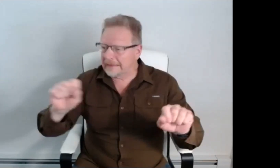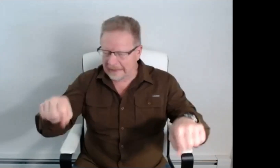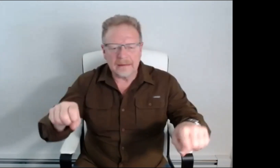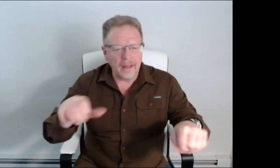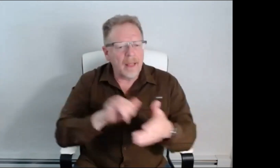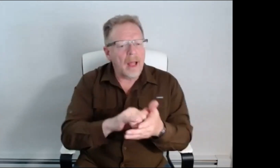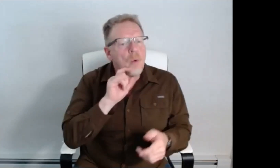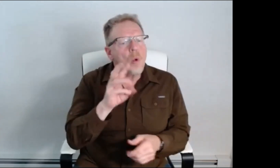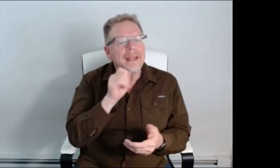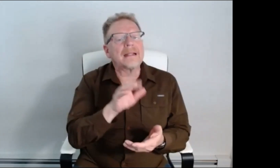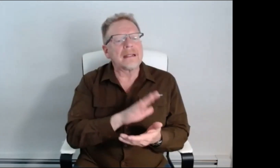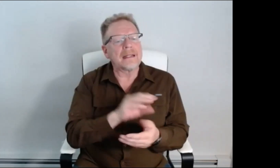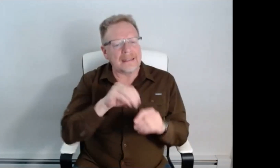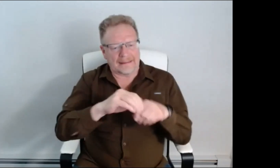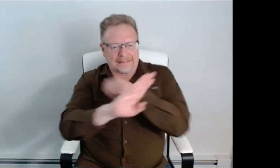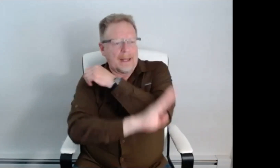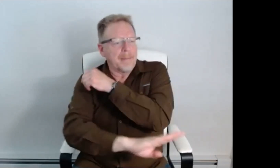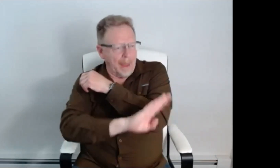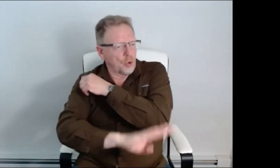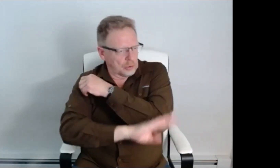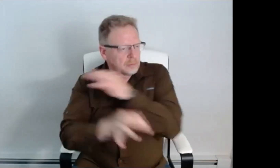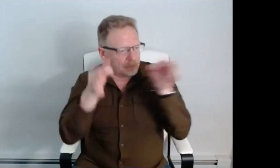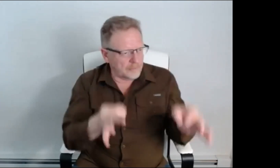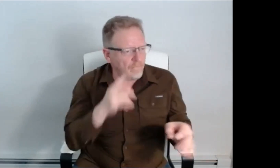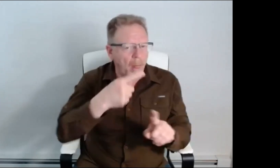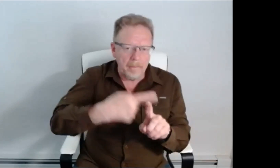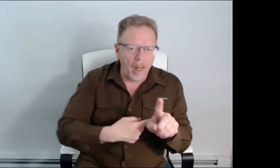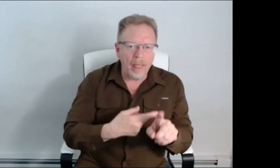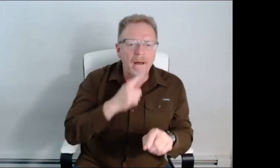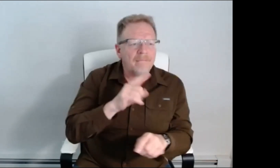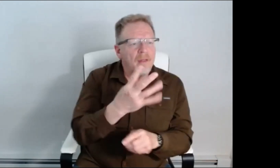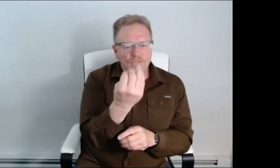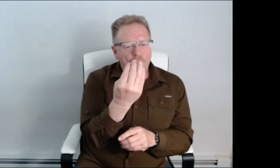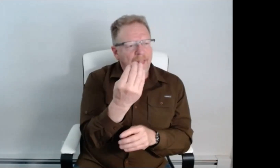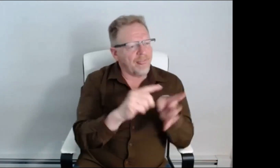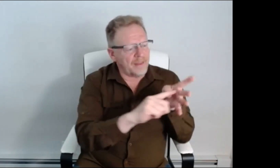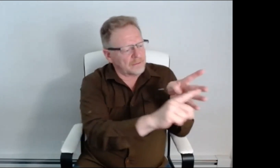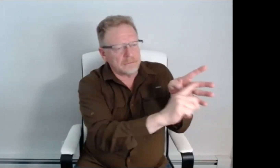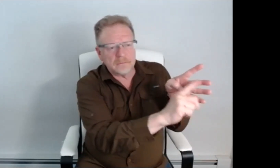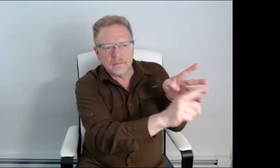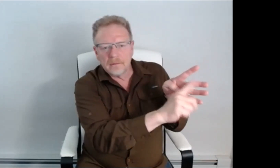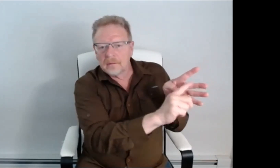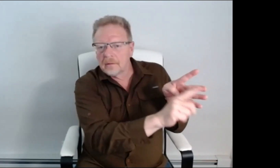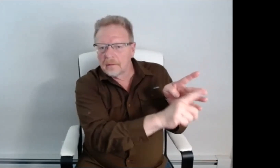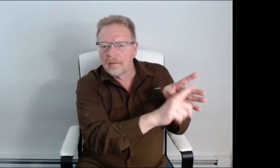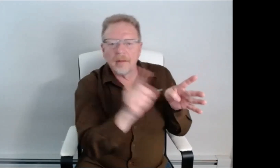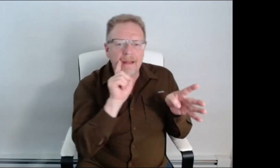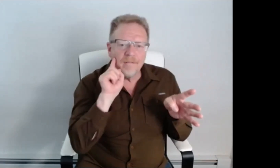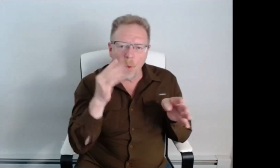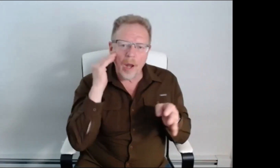it would be in September for the week of the 14th. Deaf Awareness Week, yep. Yeah, and then